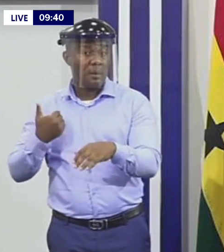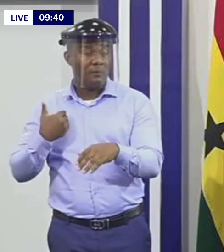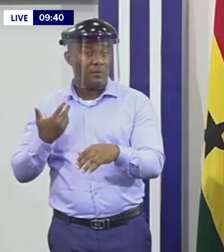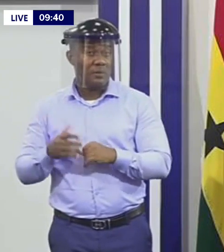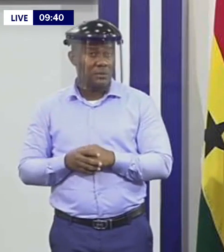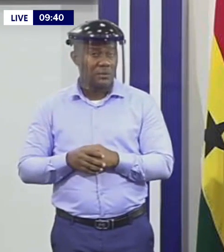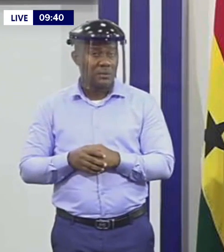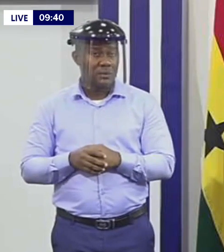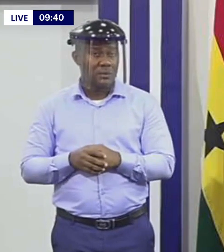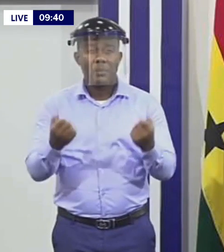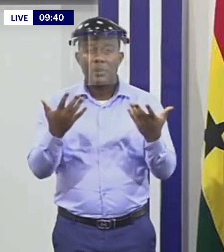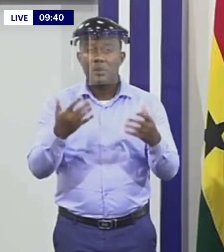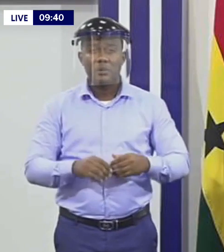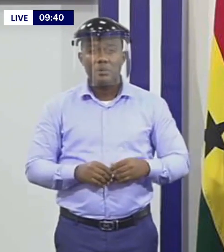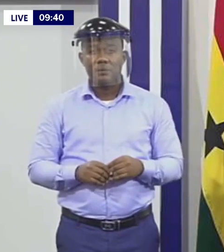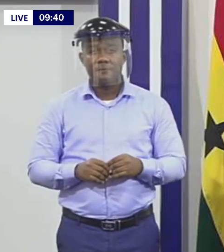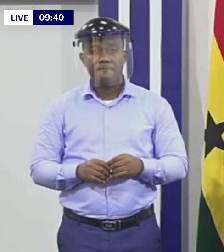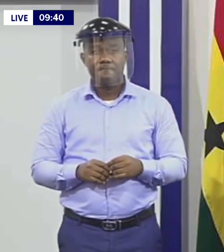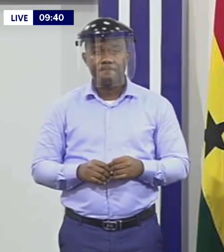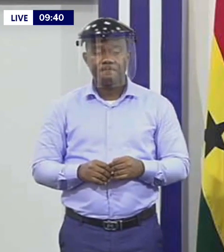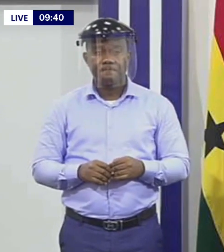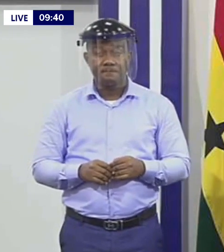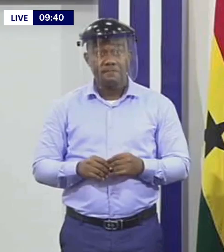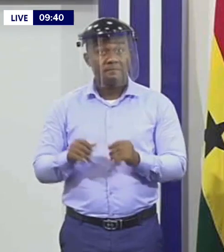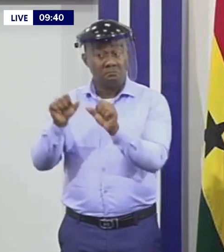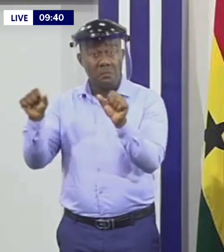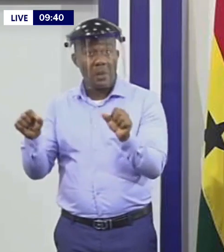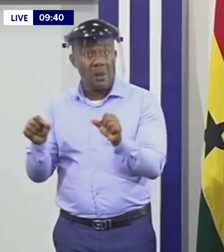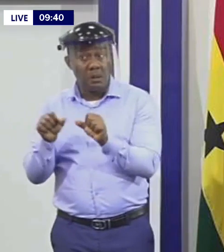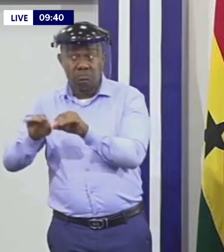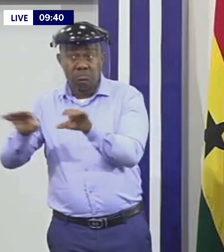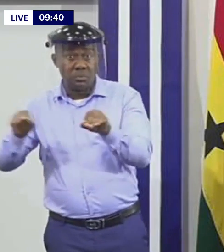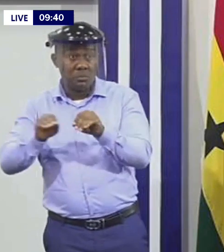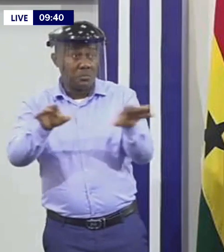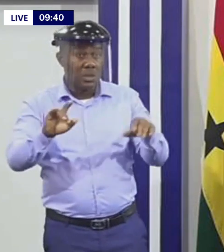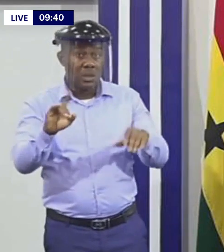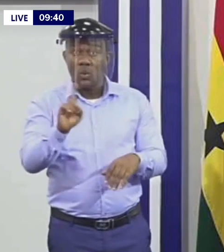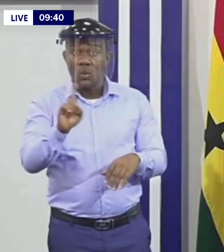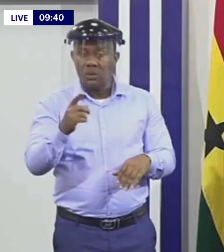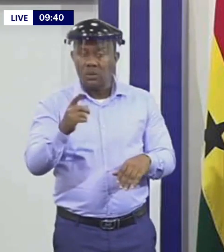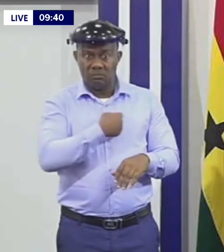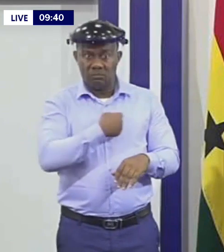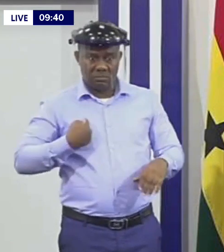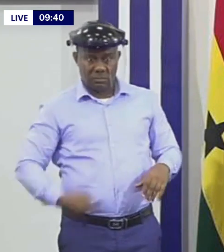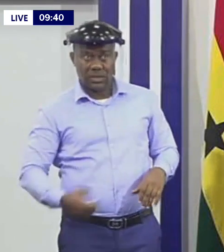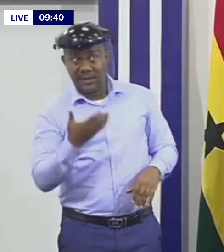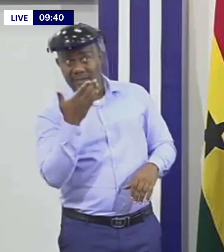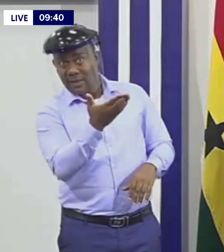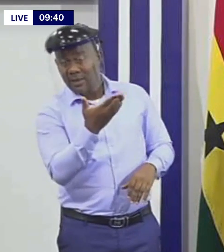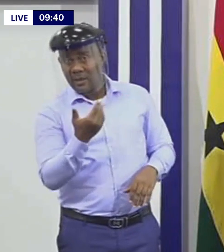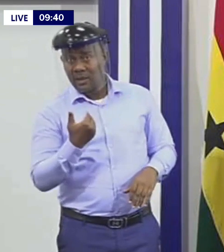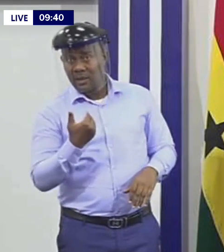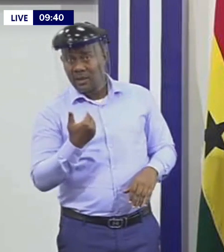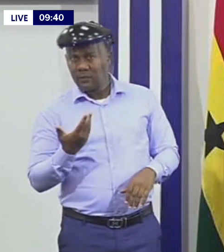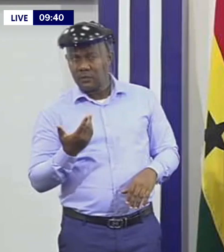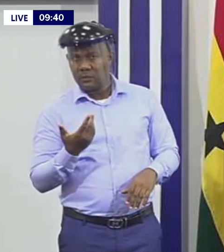case fatality rate, and the location transmission. In China, it was